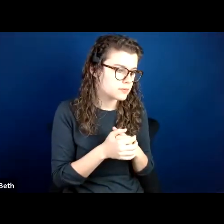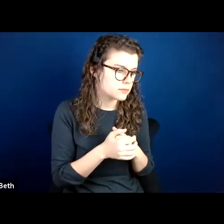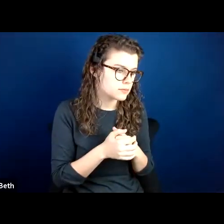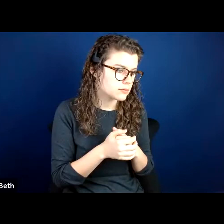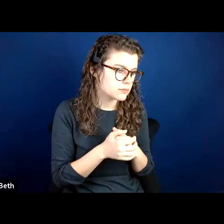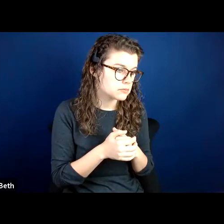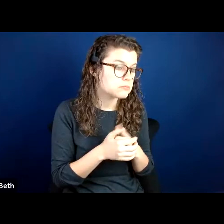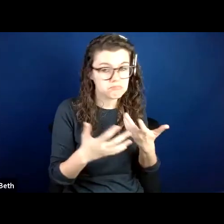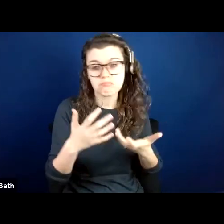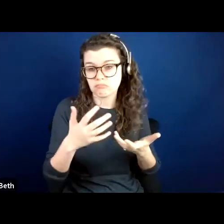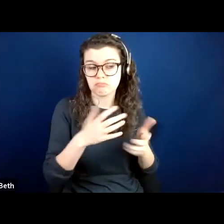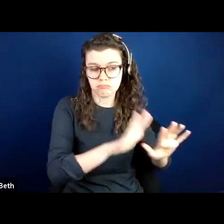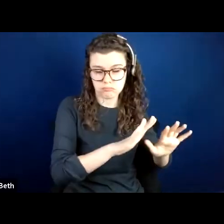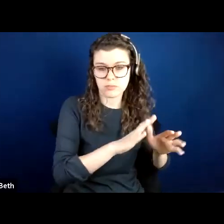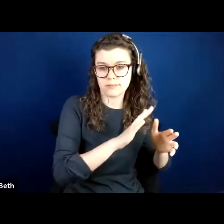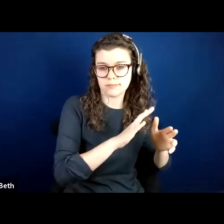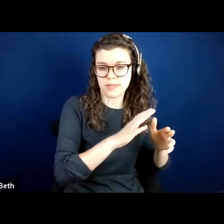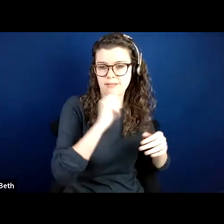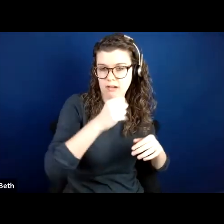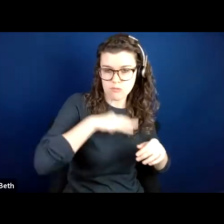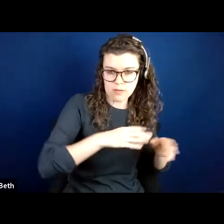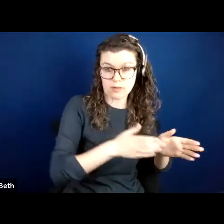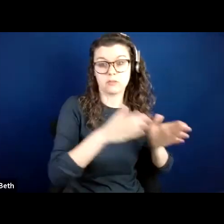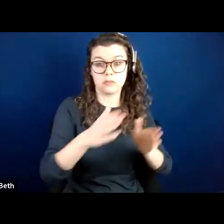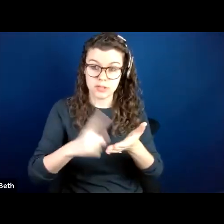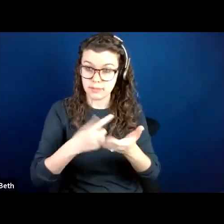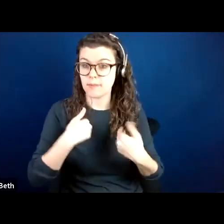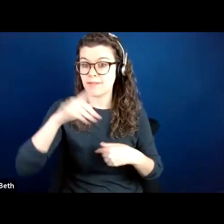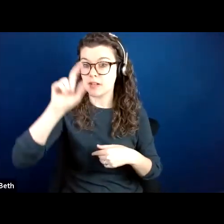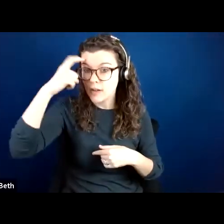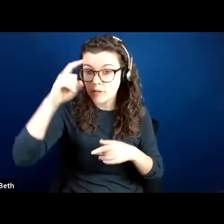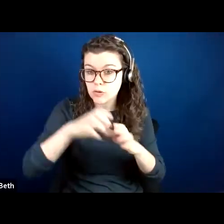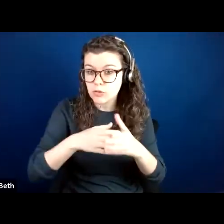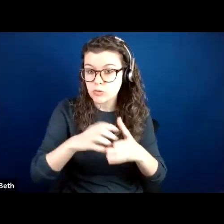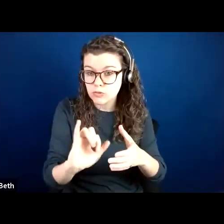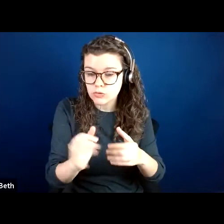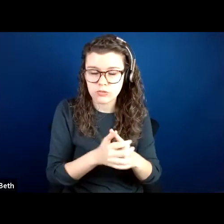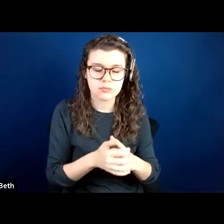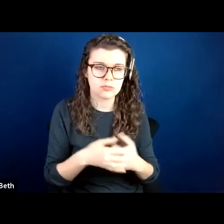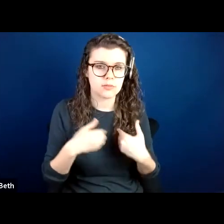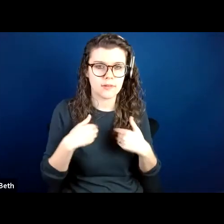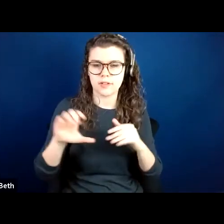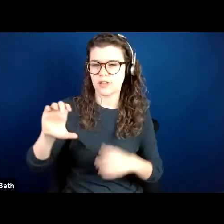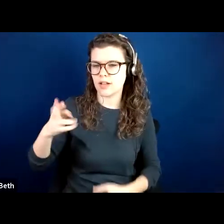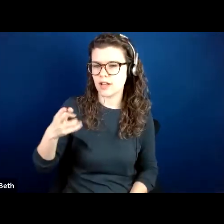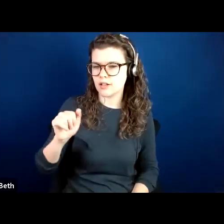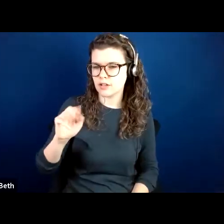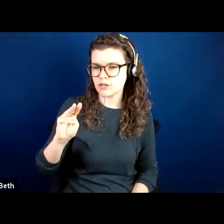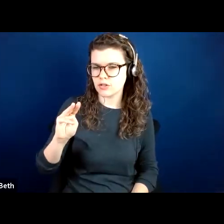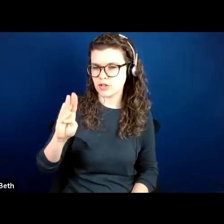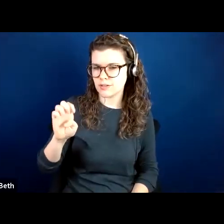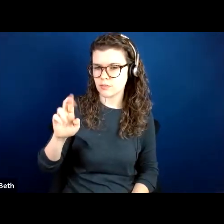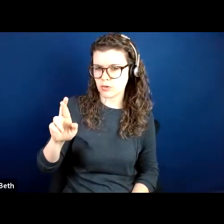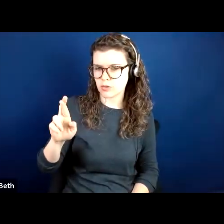city or municipal governments as well. There are chambers of commerce a lot of times in communities. Those are